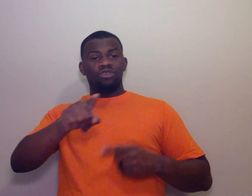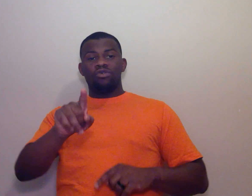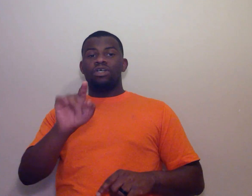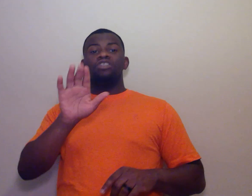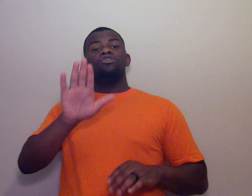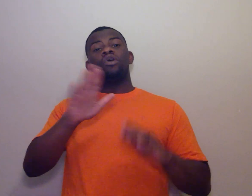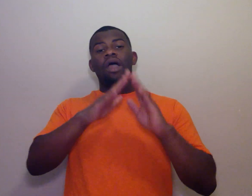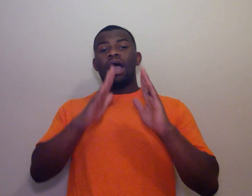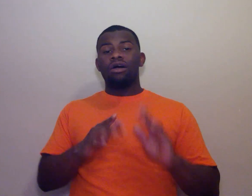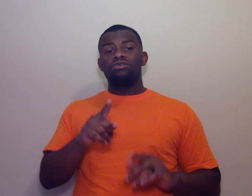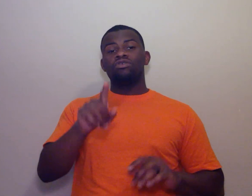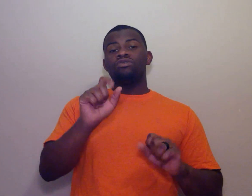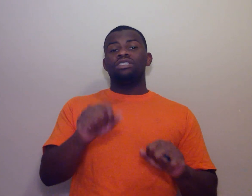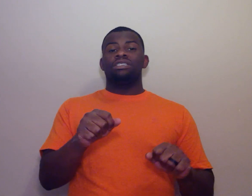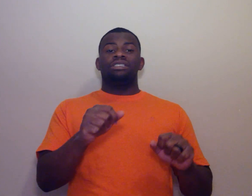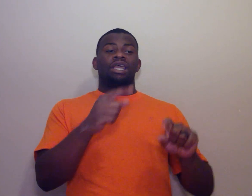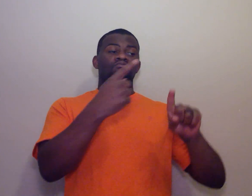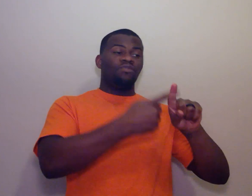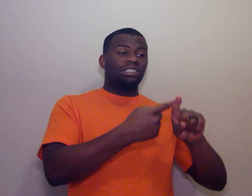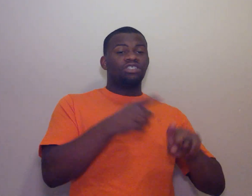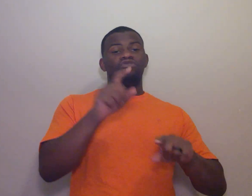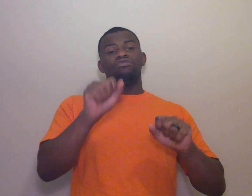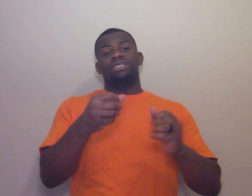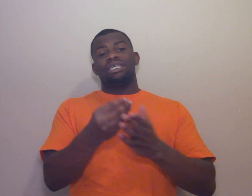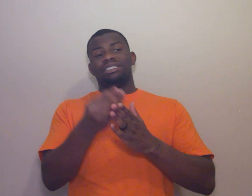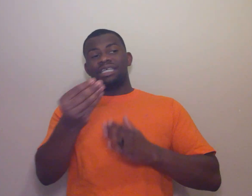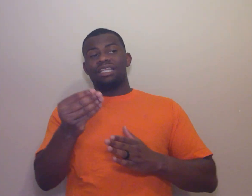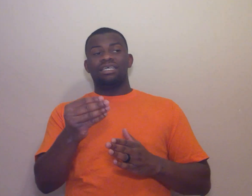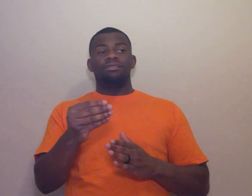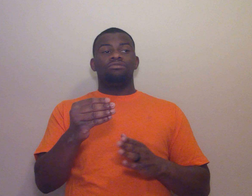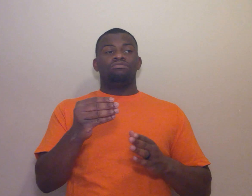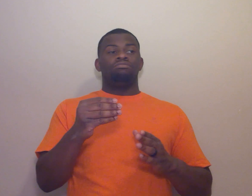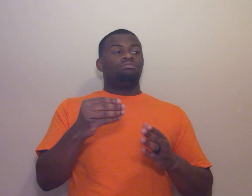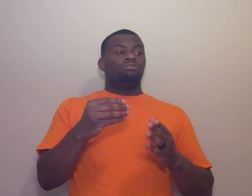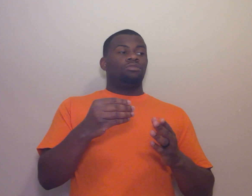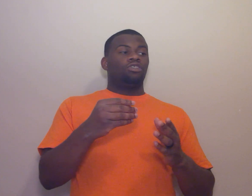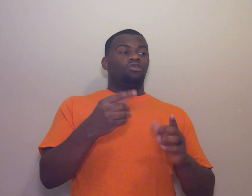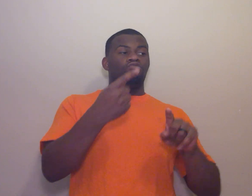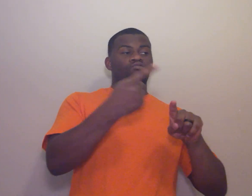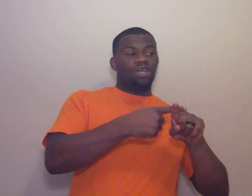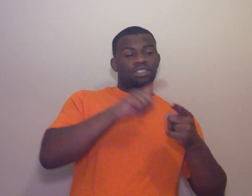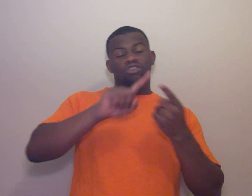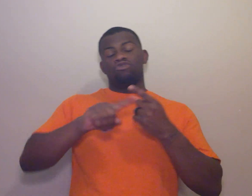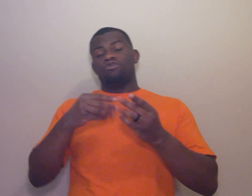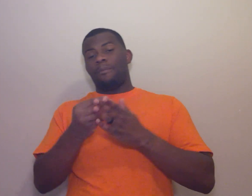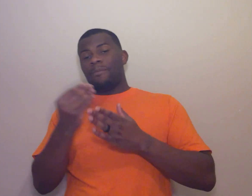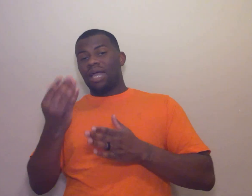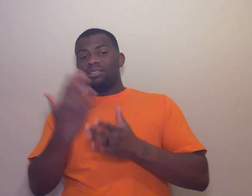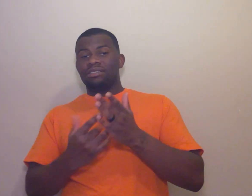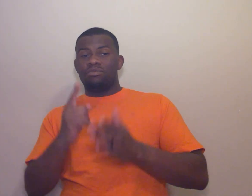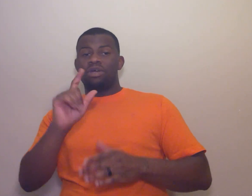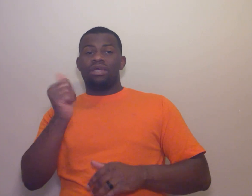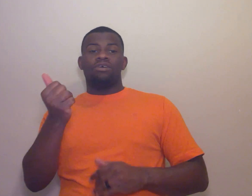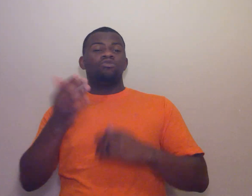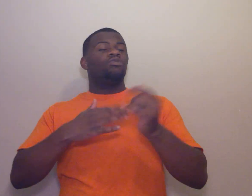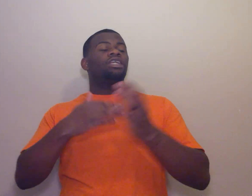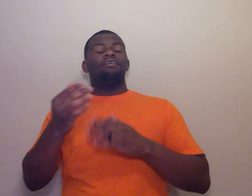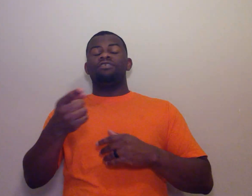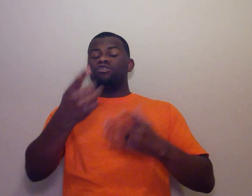can rent it, you can sell it, own or finance it, rent to buy it to someone else, whatever you want. But